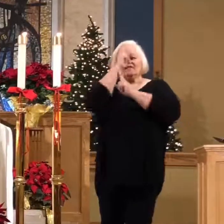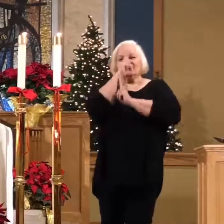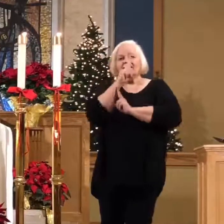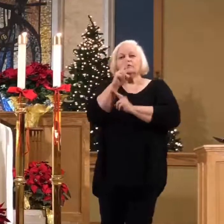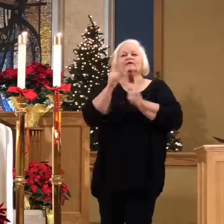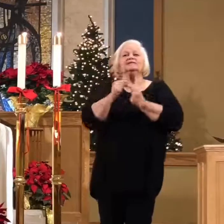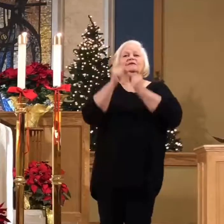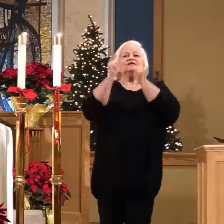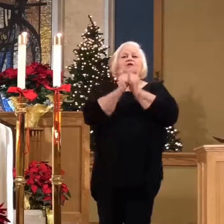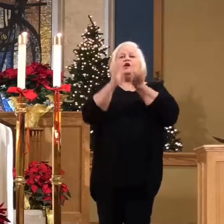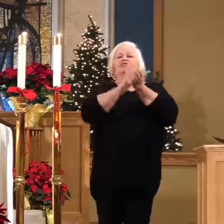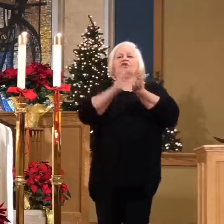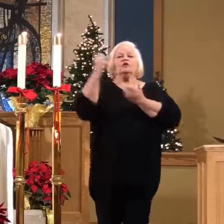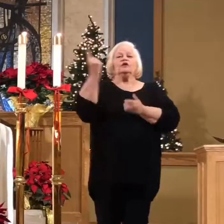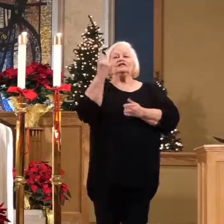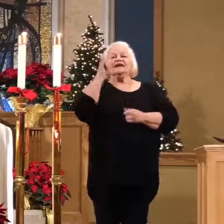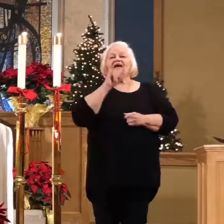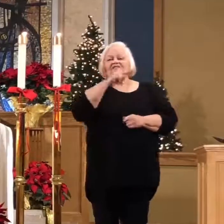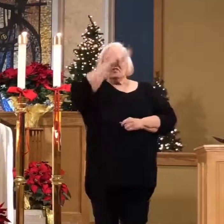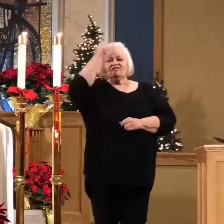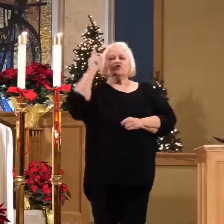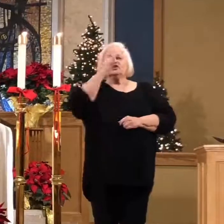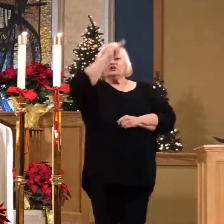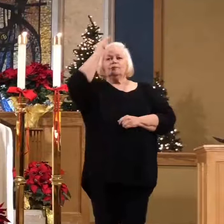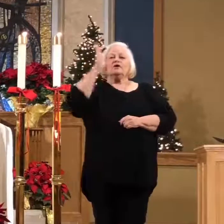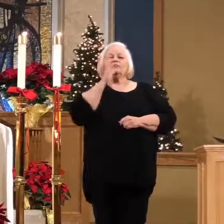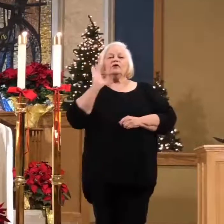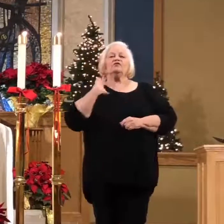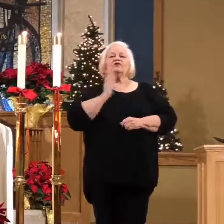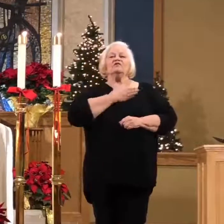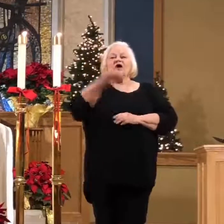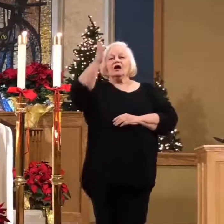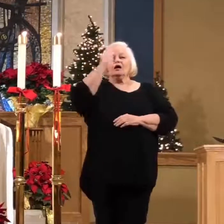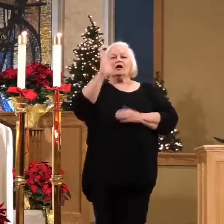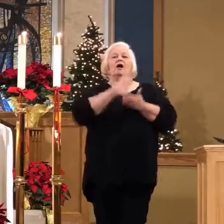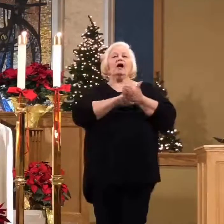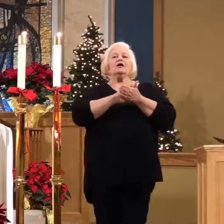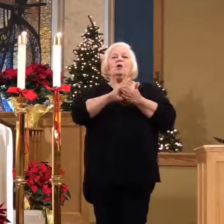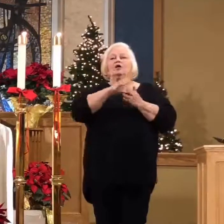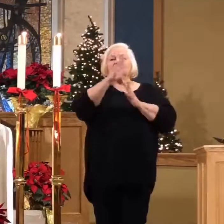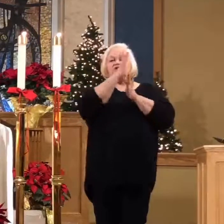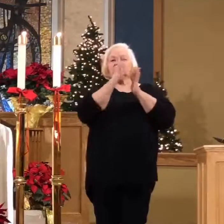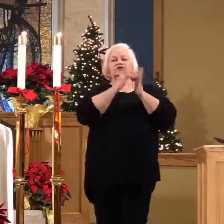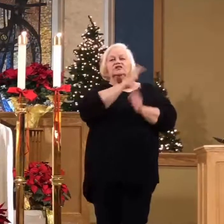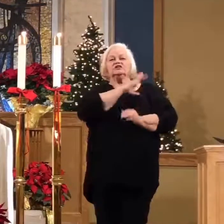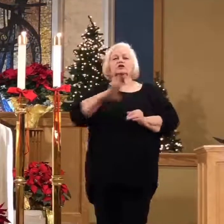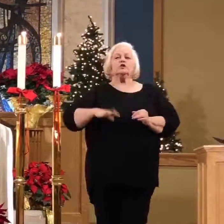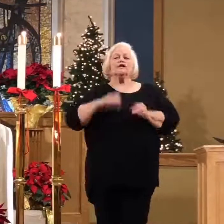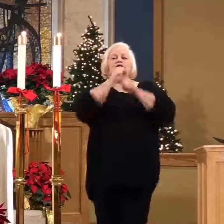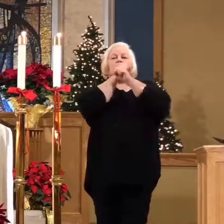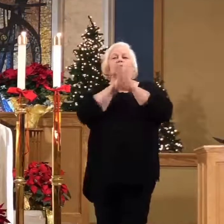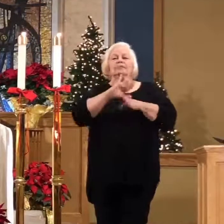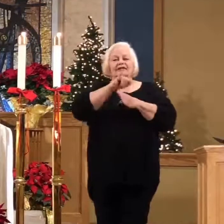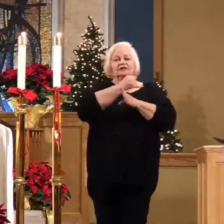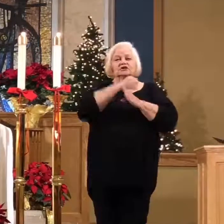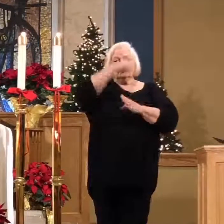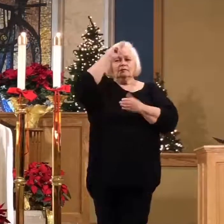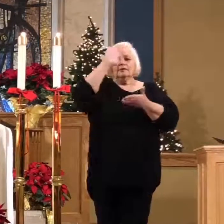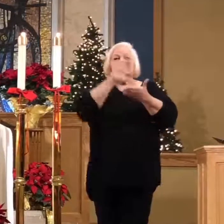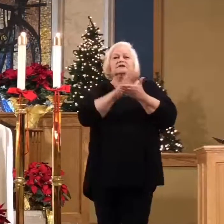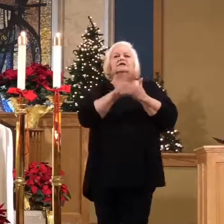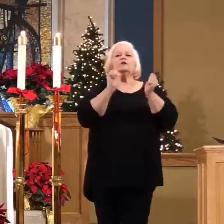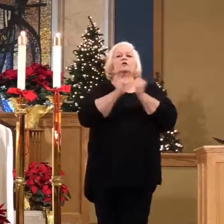the glorious ever-Virgin Mary, Mother of our God and Lord Jesus Christ, and Blessed Joseph, her spouse, your